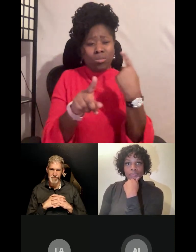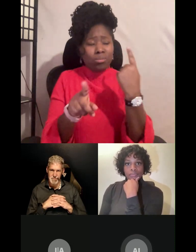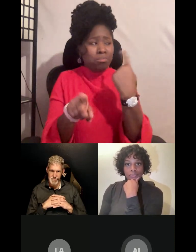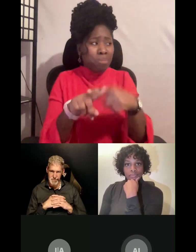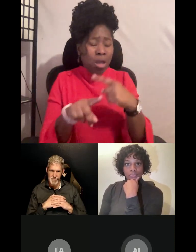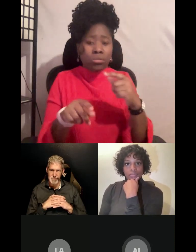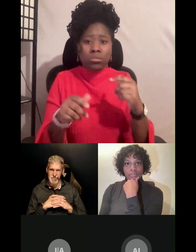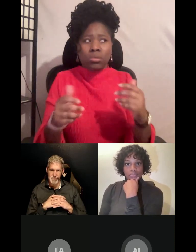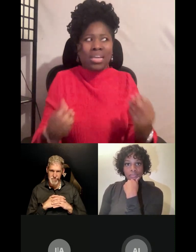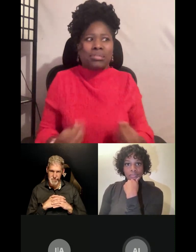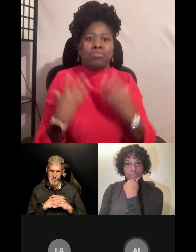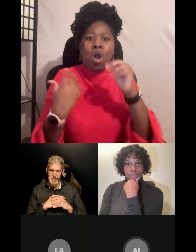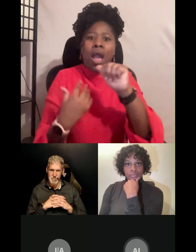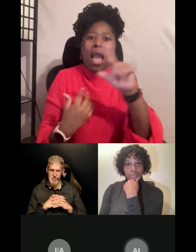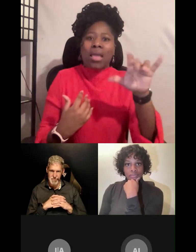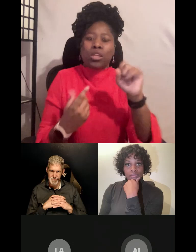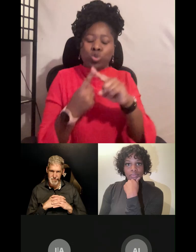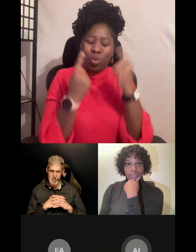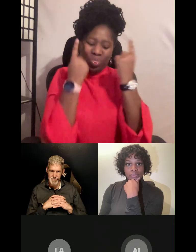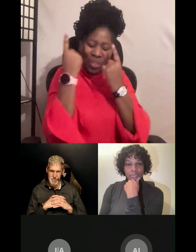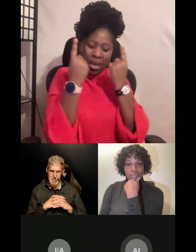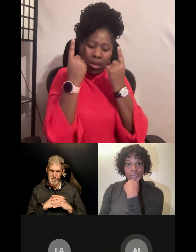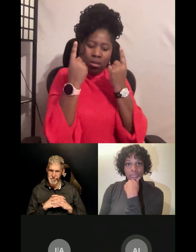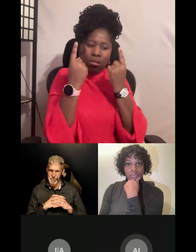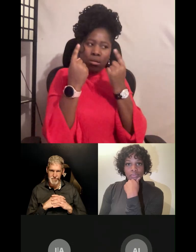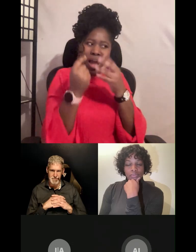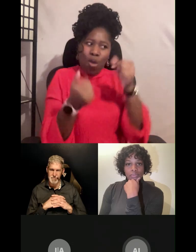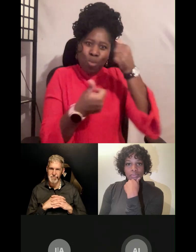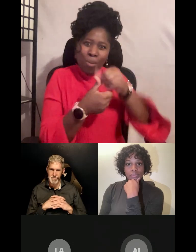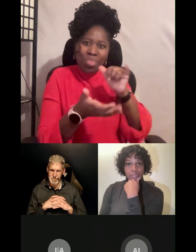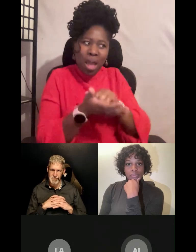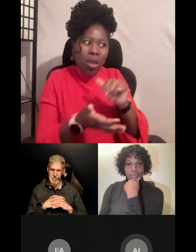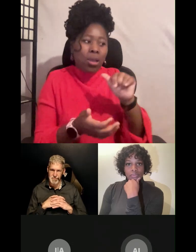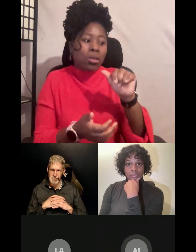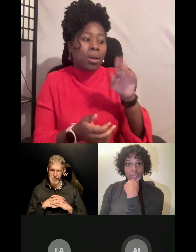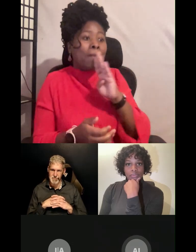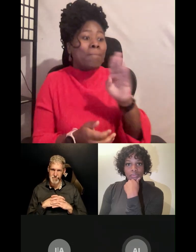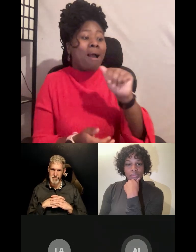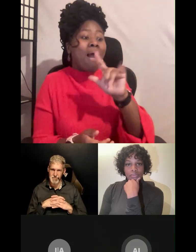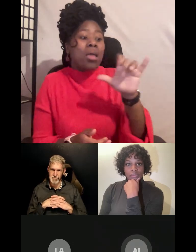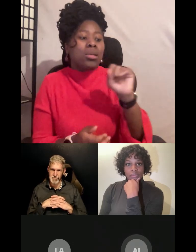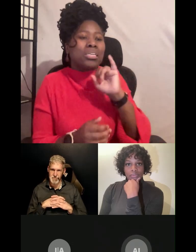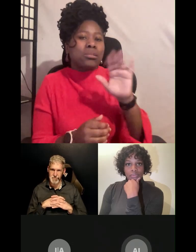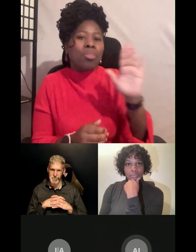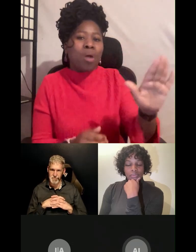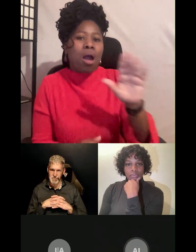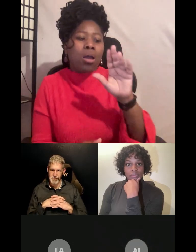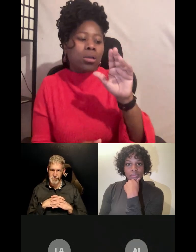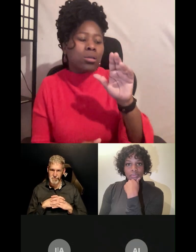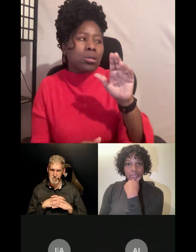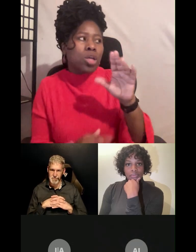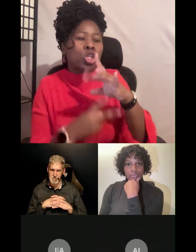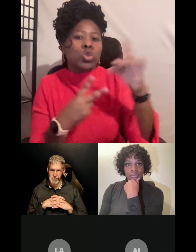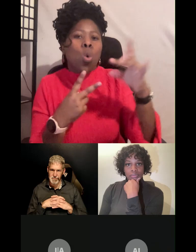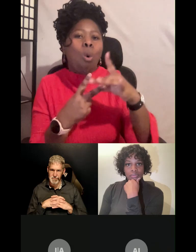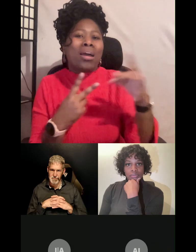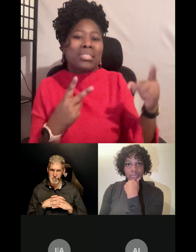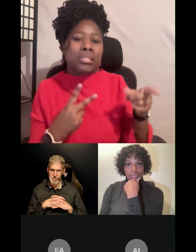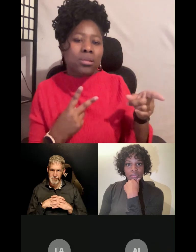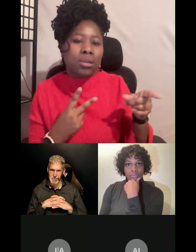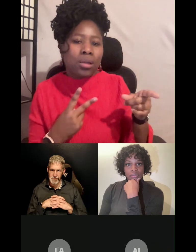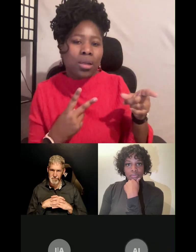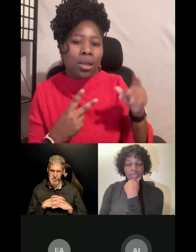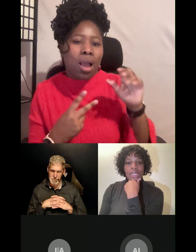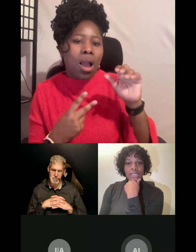future writers, producers, actors, directors. And it's also inspiring the allies to think and remember that